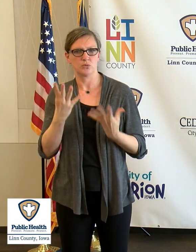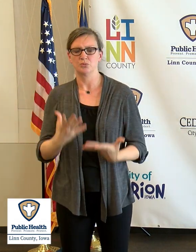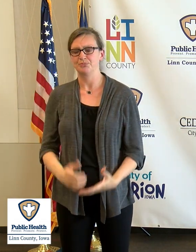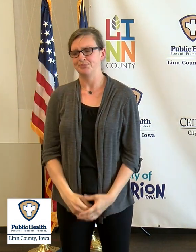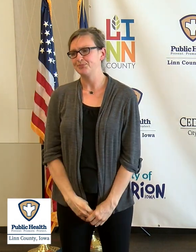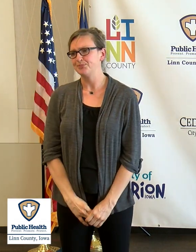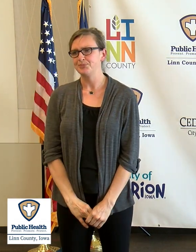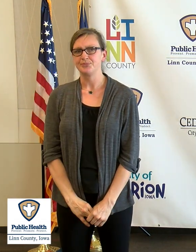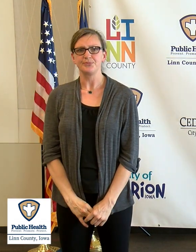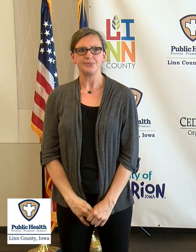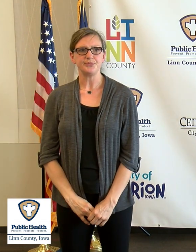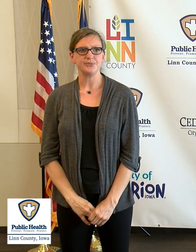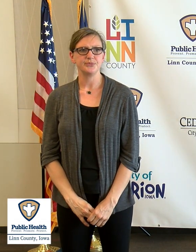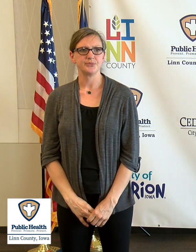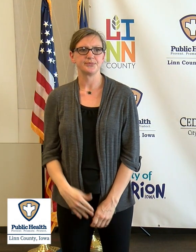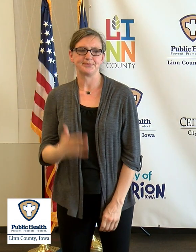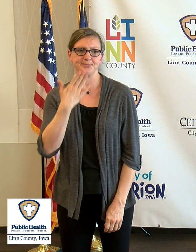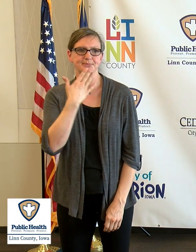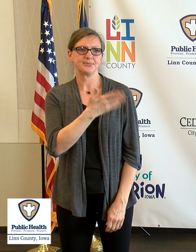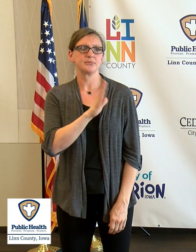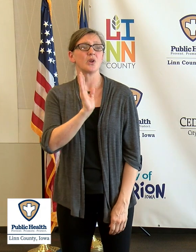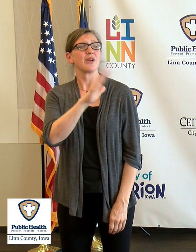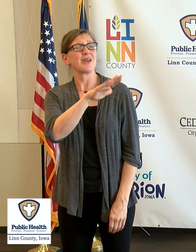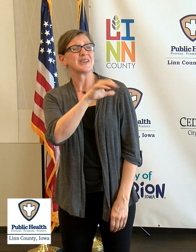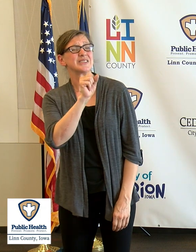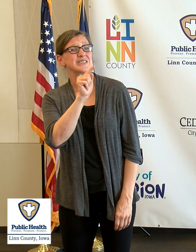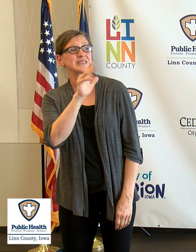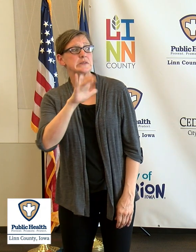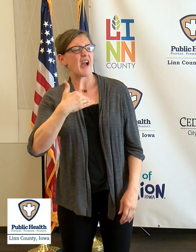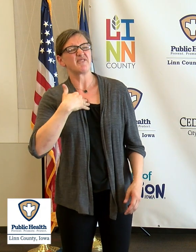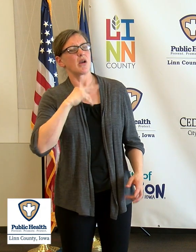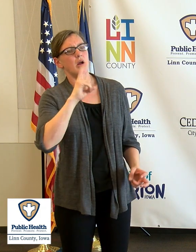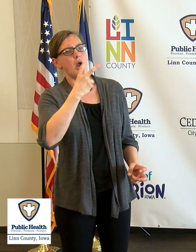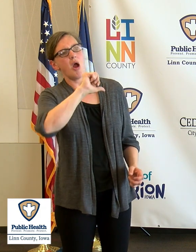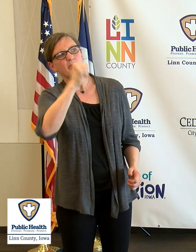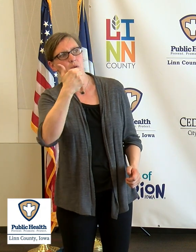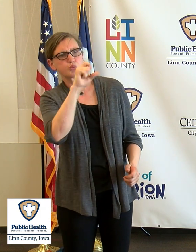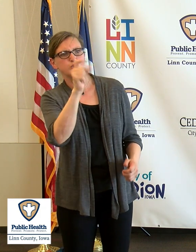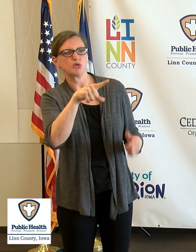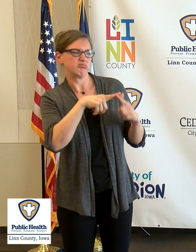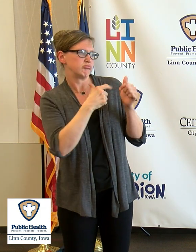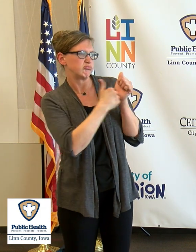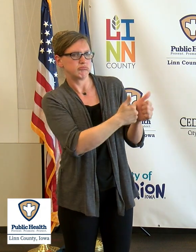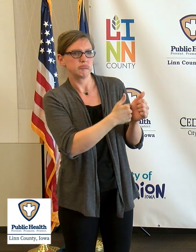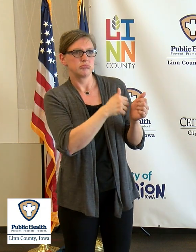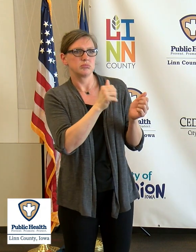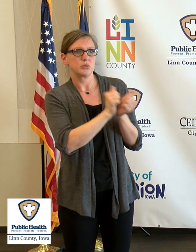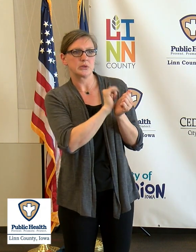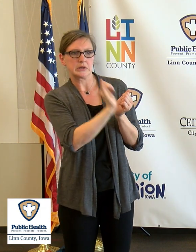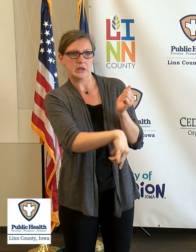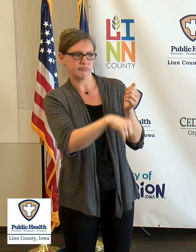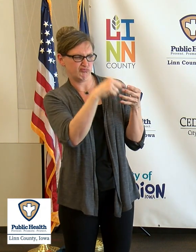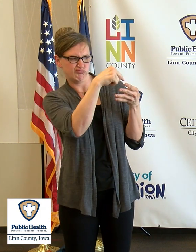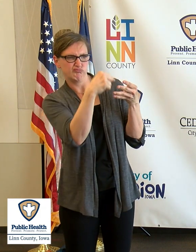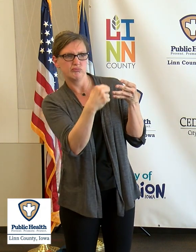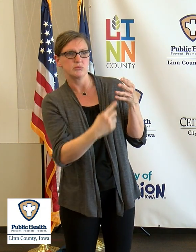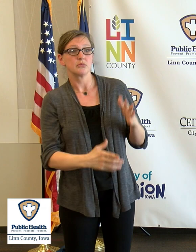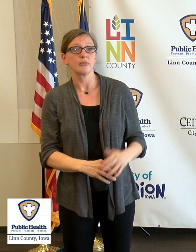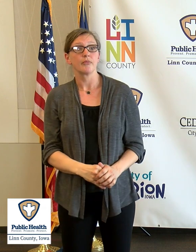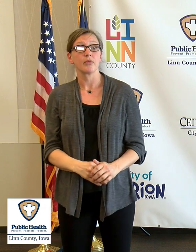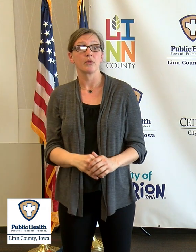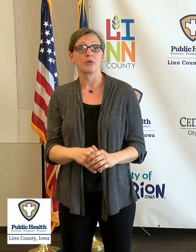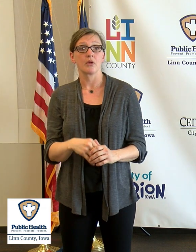Okay, thank you for that, Stacy. I also have a question for Heather. I'm going to proceed with it